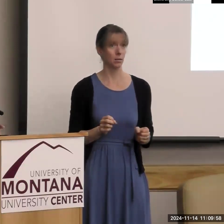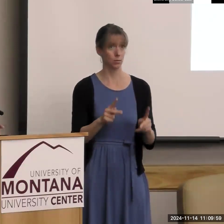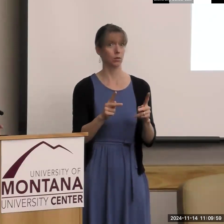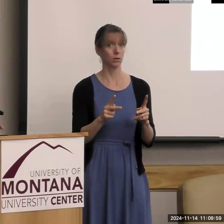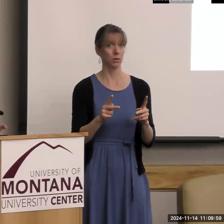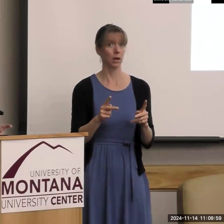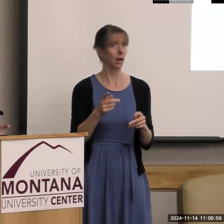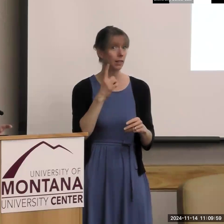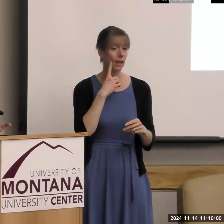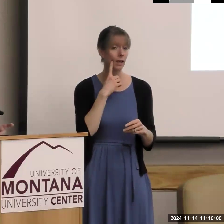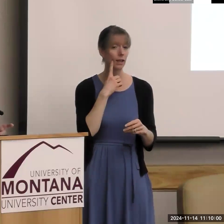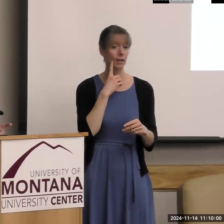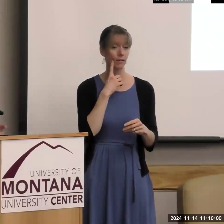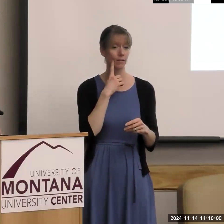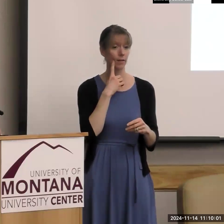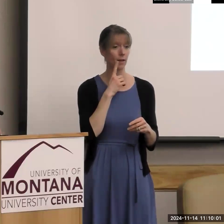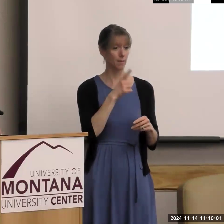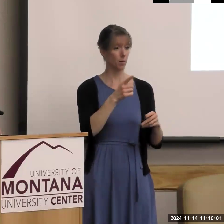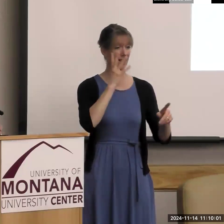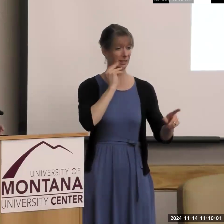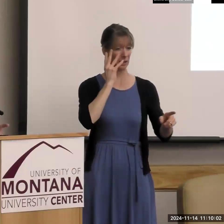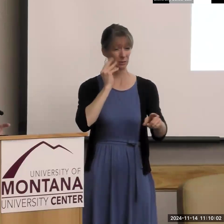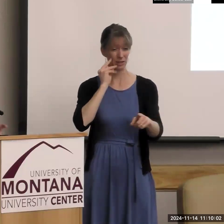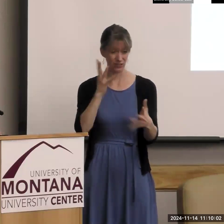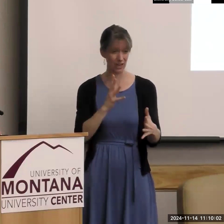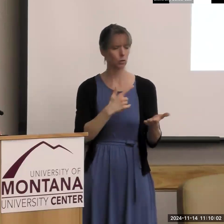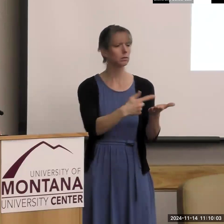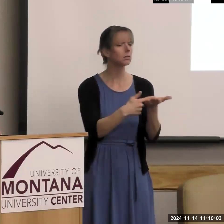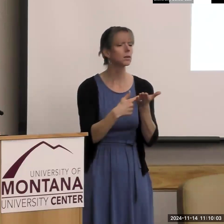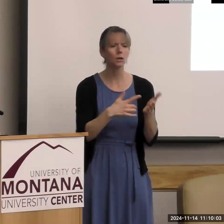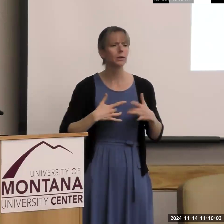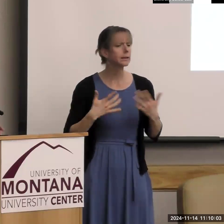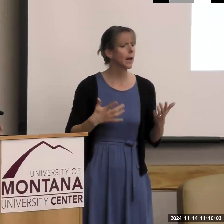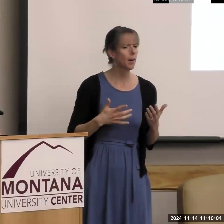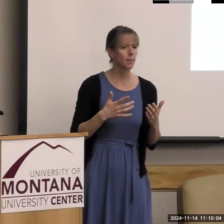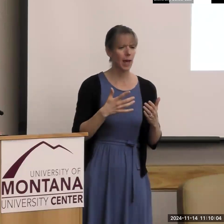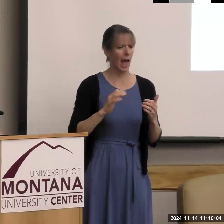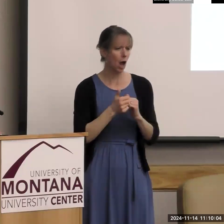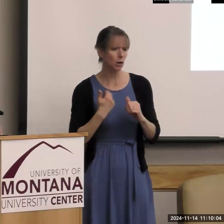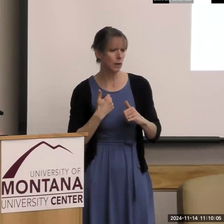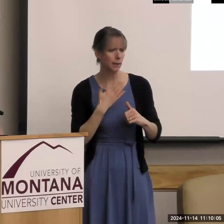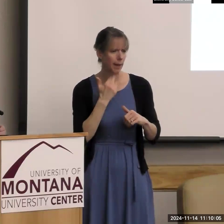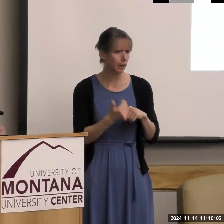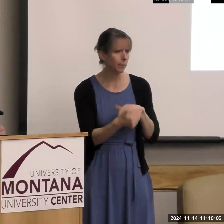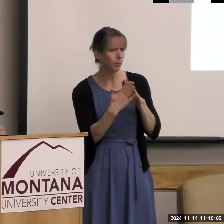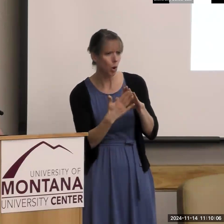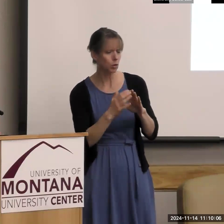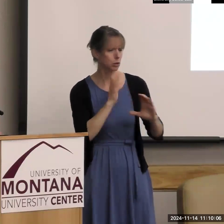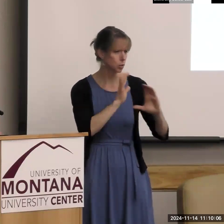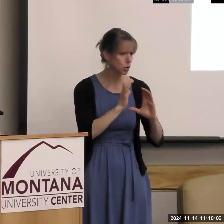think if we talk to folks with lived experience, we might learn something in terms of how we might better approach